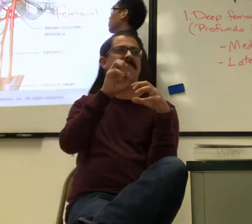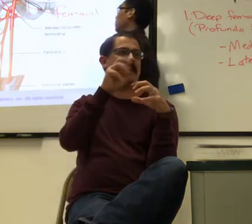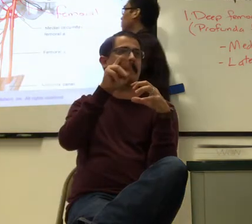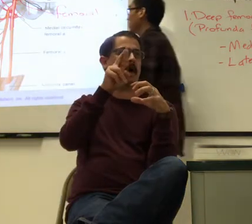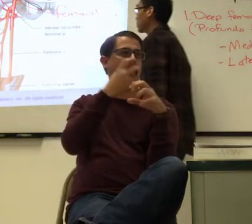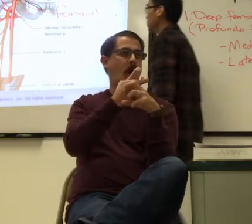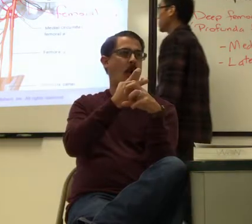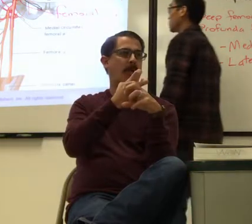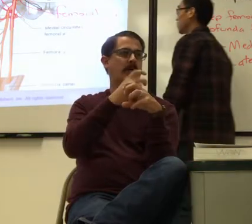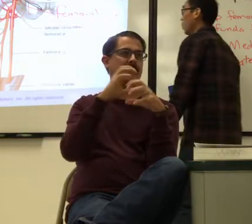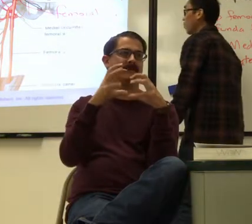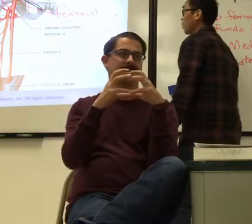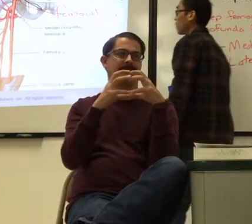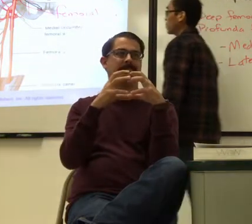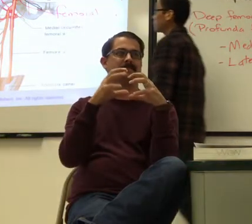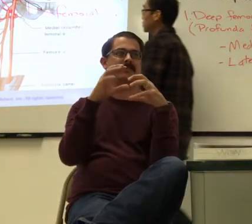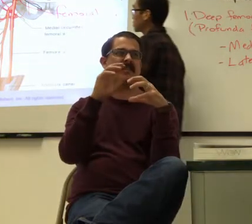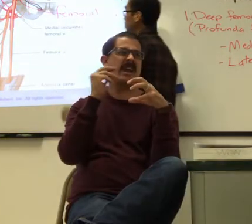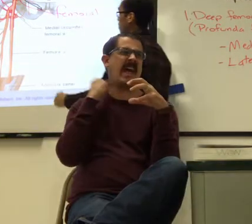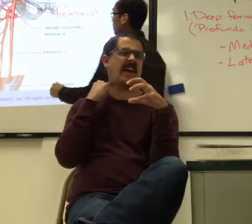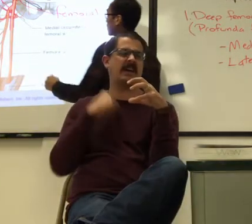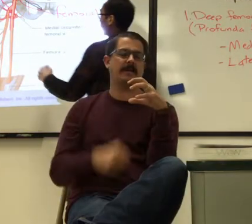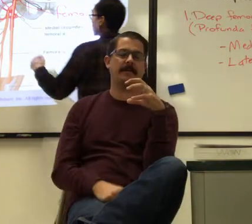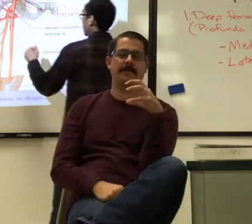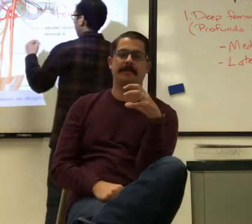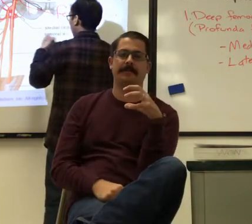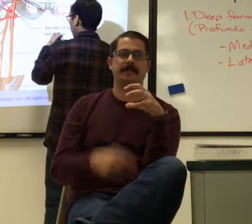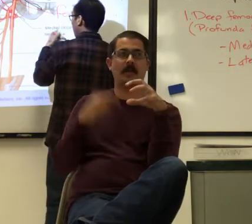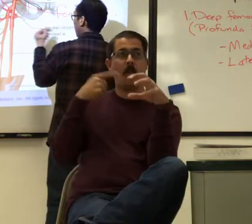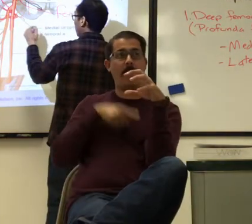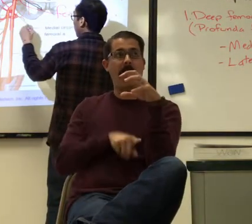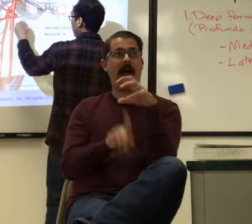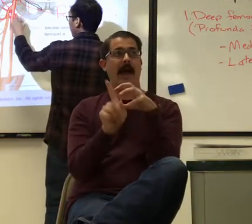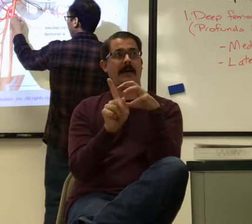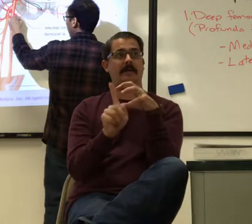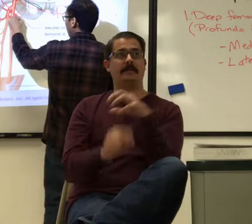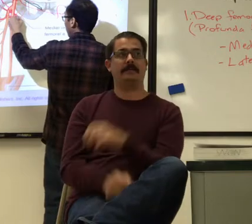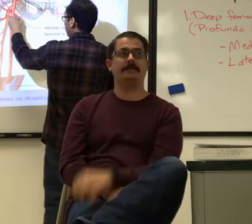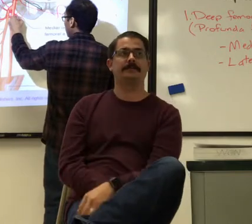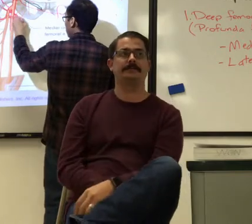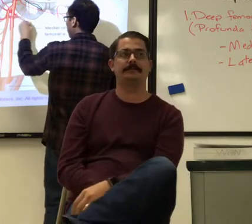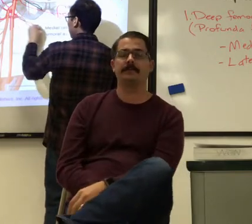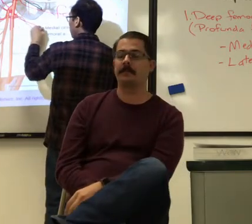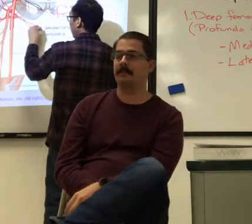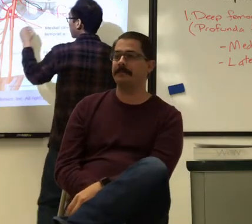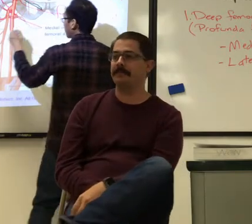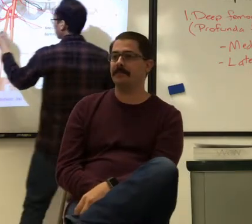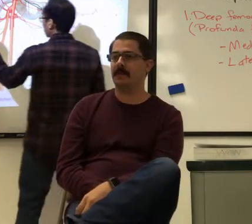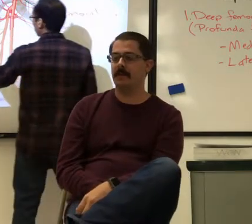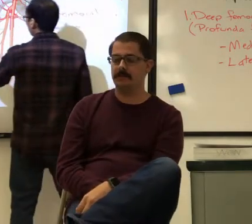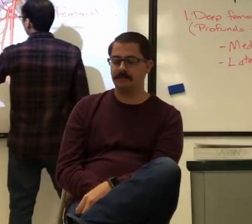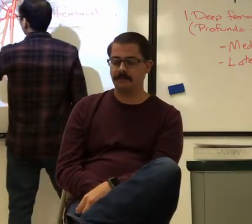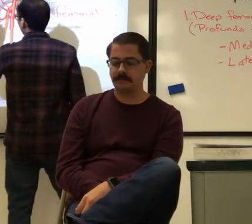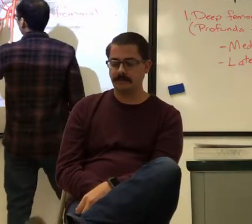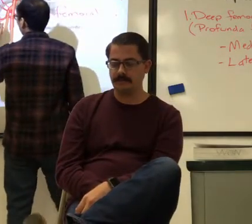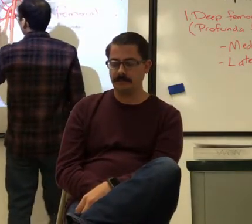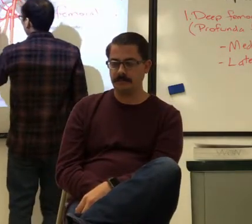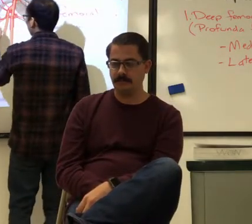Okay. So both of those, well, they're labeled right there. I mean, I'm just going to try to point to it.